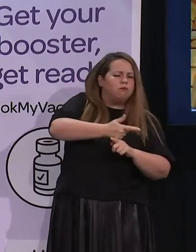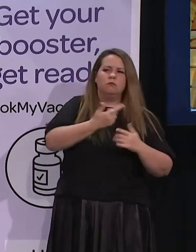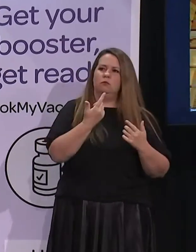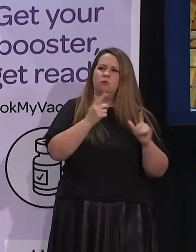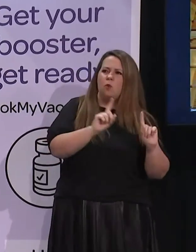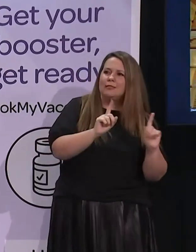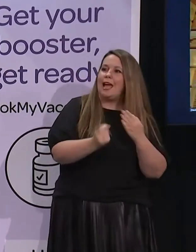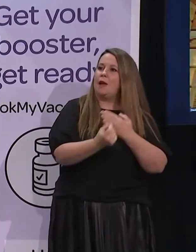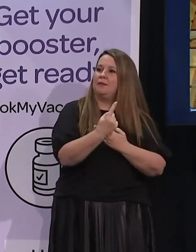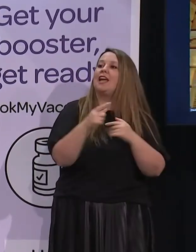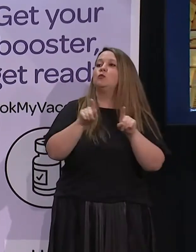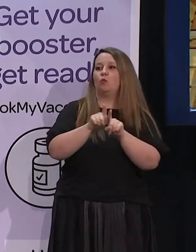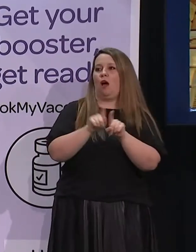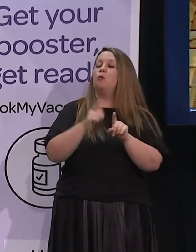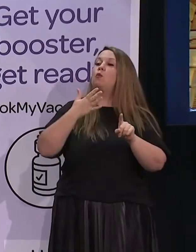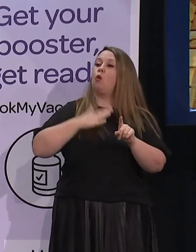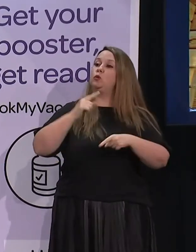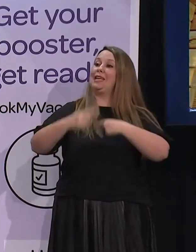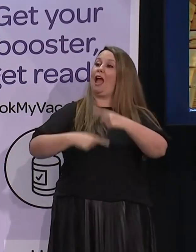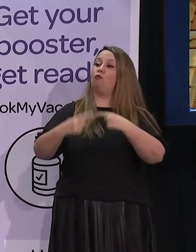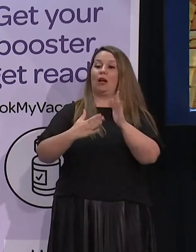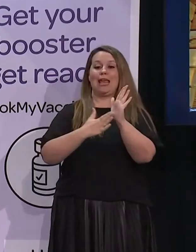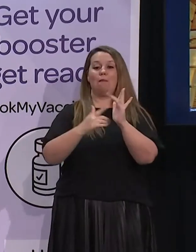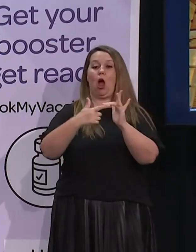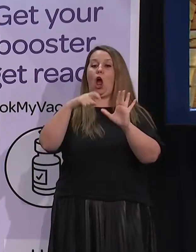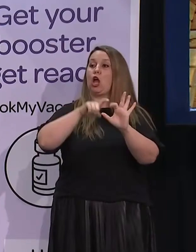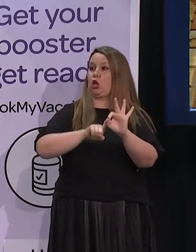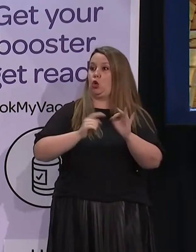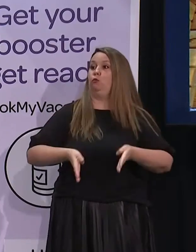an MIQ network of sorts. These are measures that